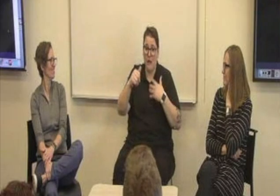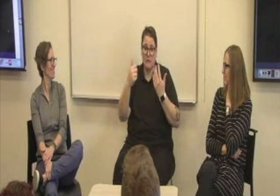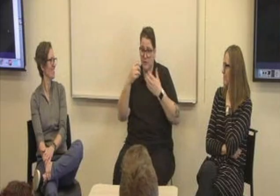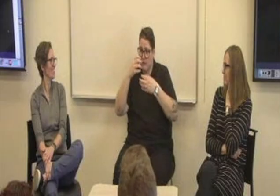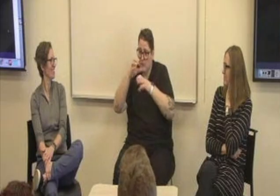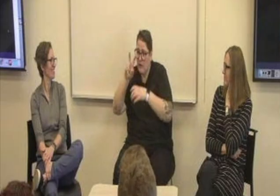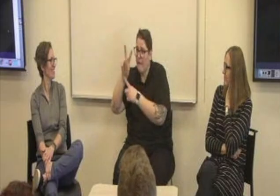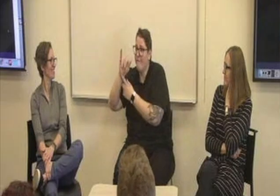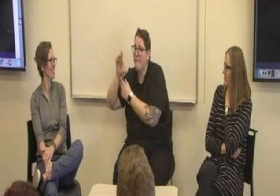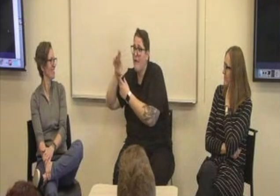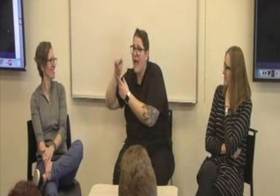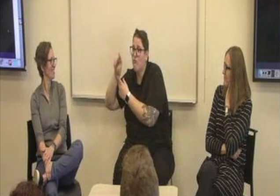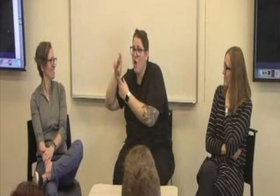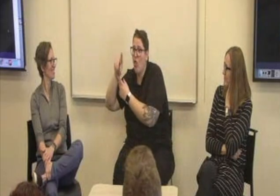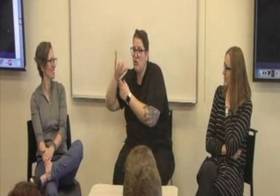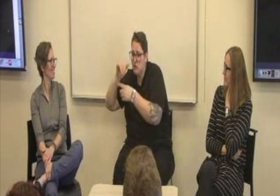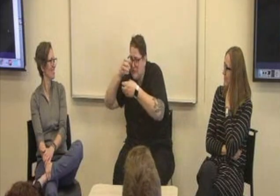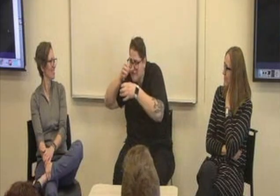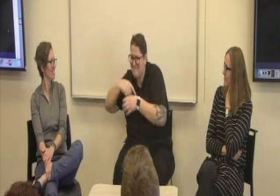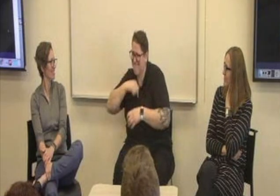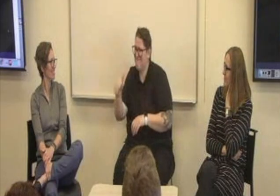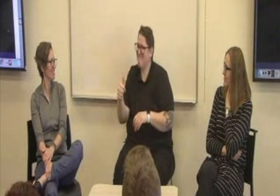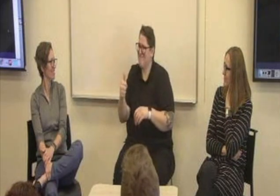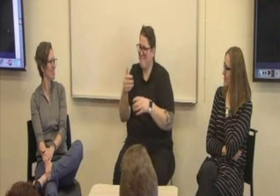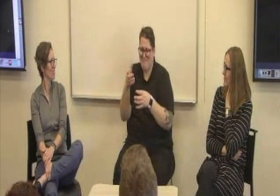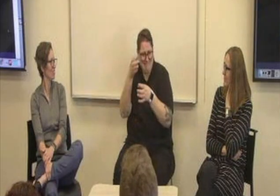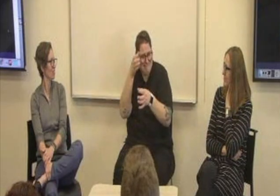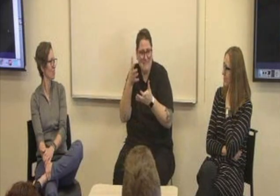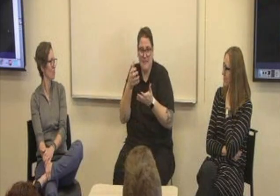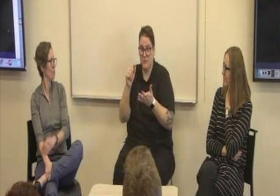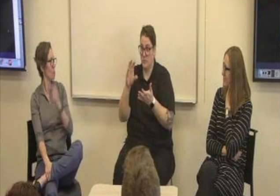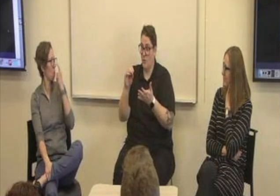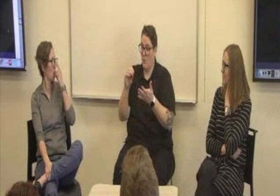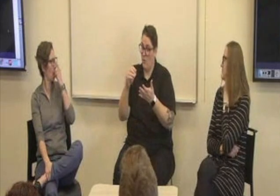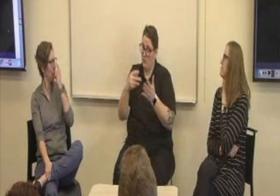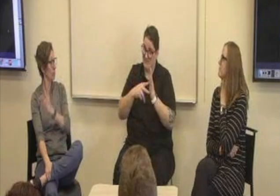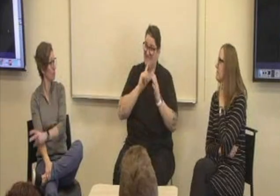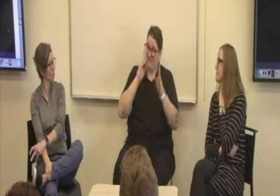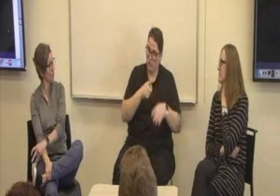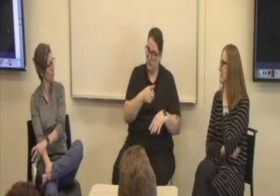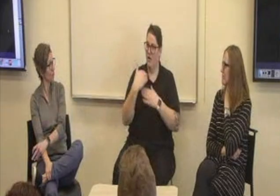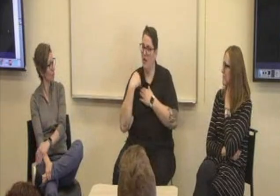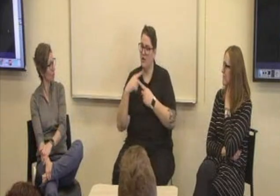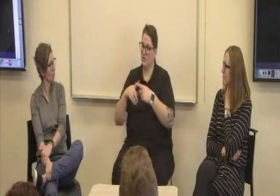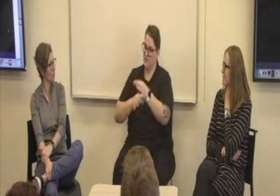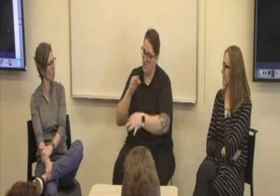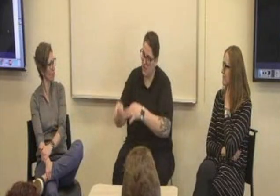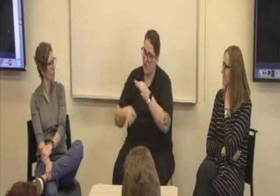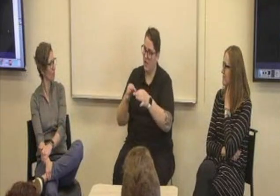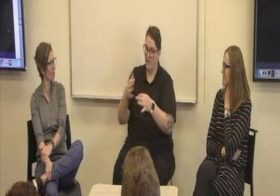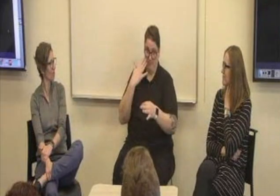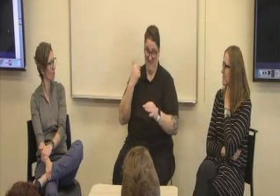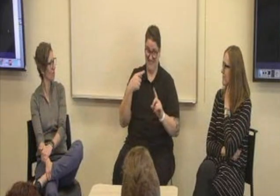You know, I'm not a scientist, I'm not a virologist, those aren't quite my strong suits, so